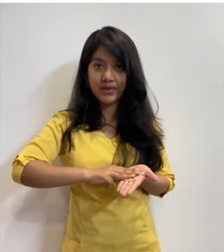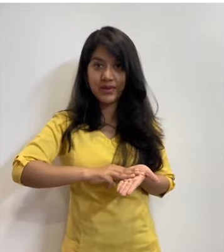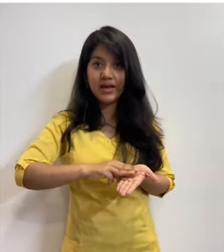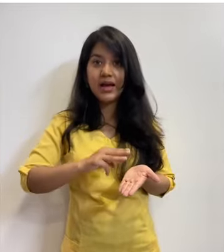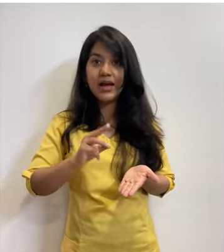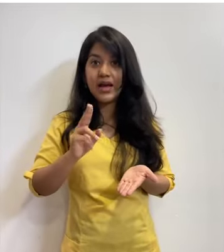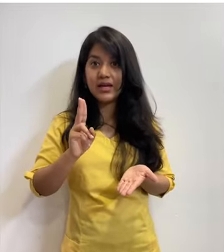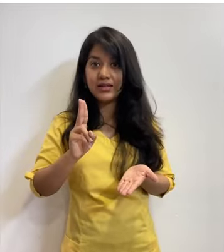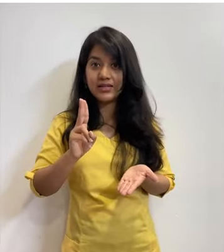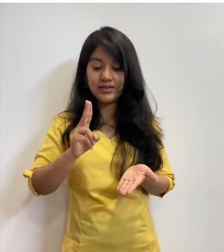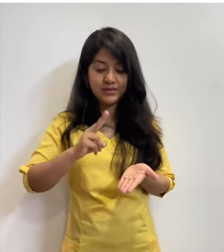N.